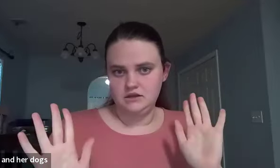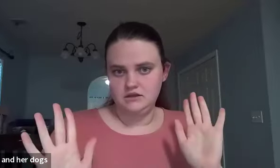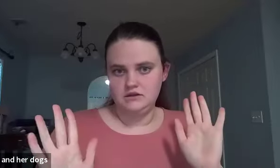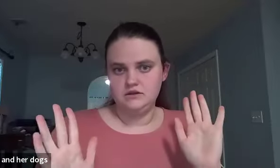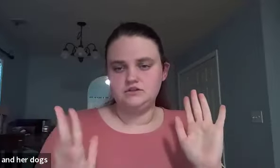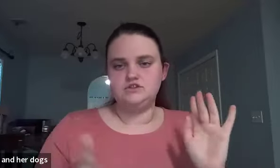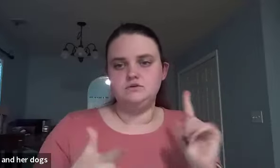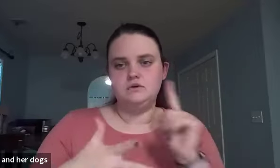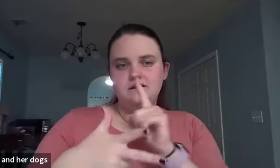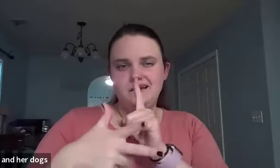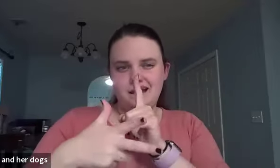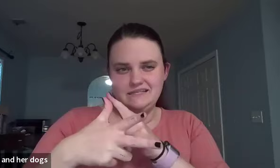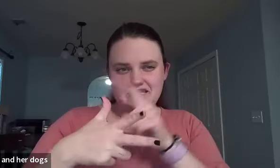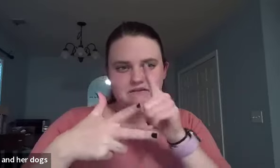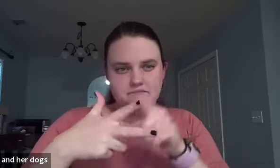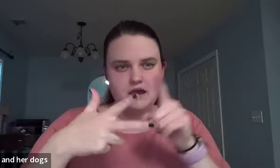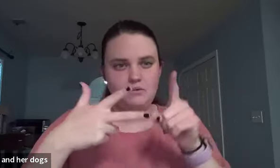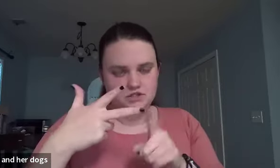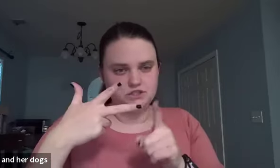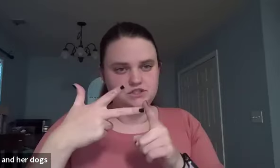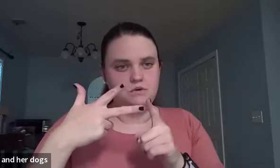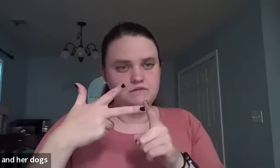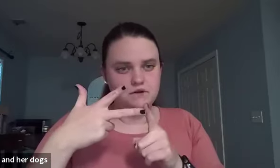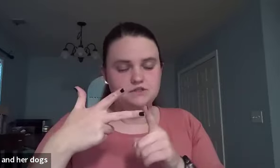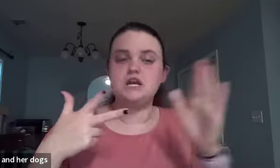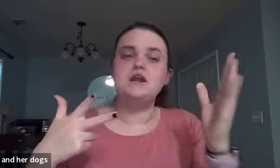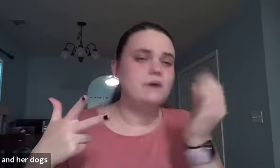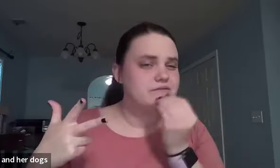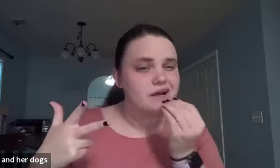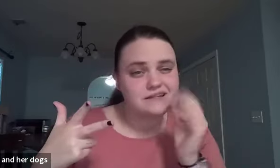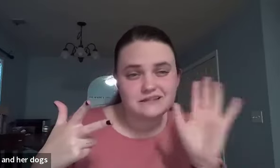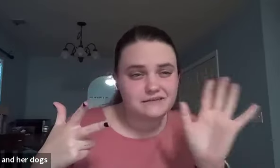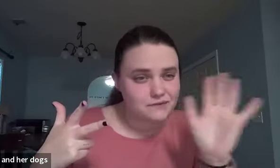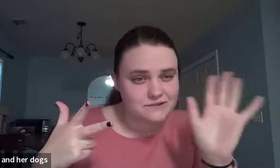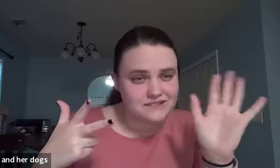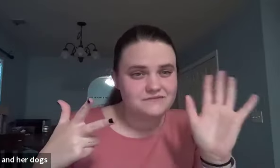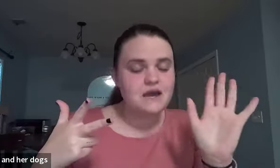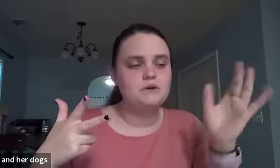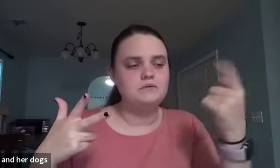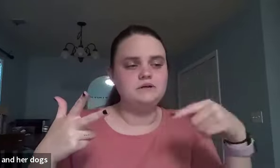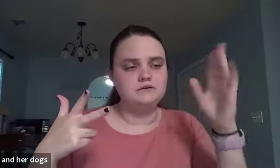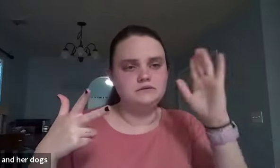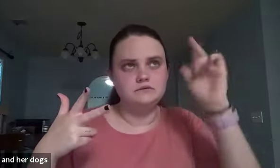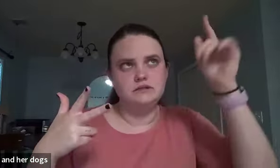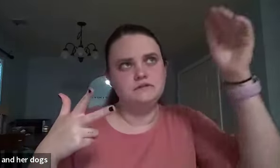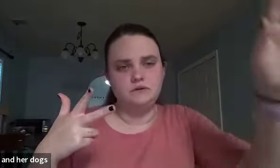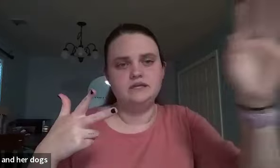Okay. So you want to like identify which ones you want first, which I know we haven't gotten into like food stuff yet. We will in a few